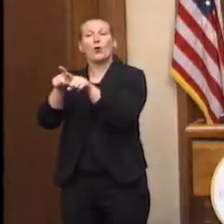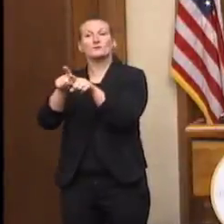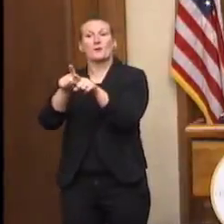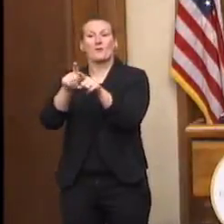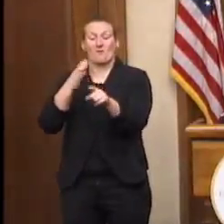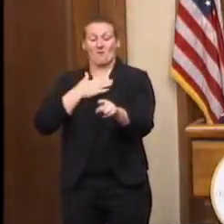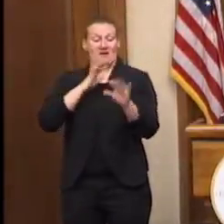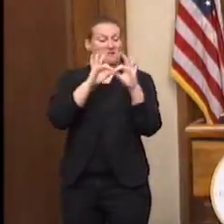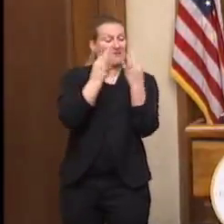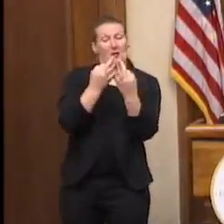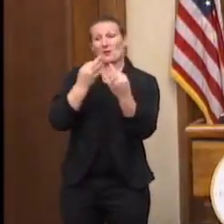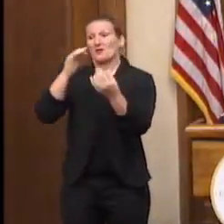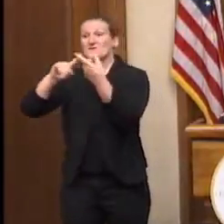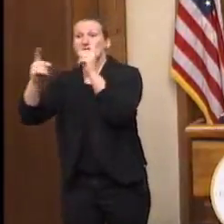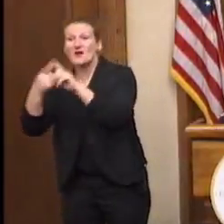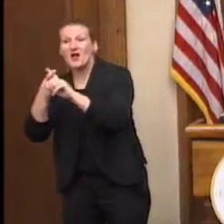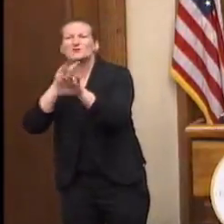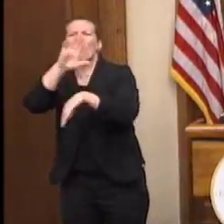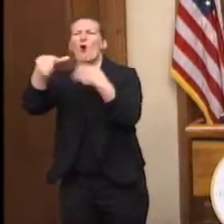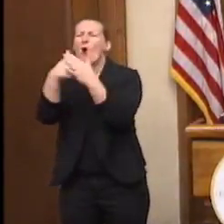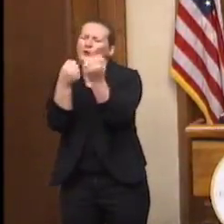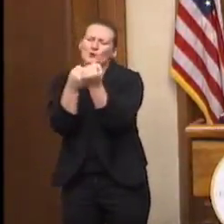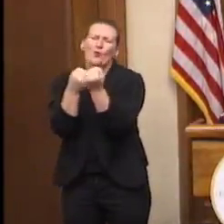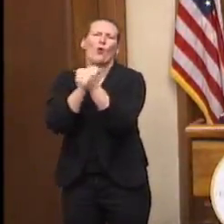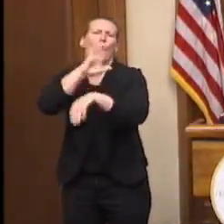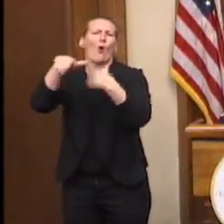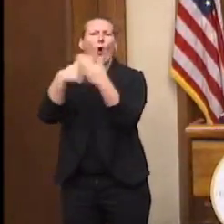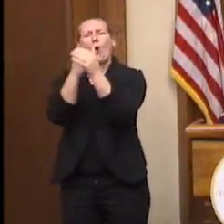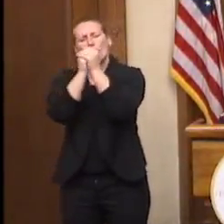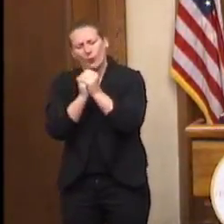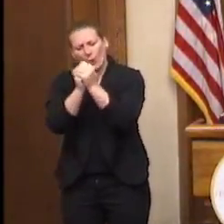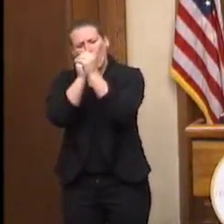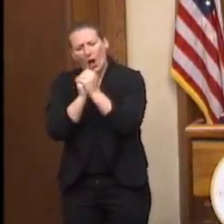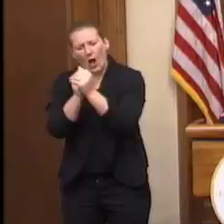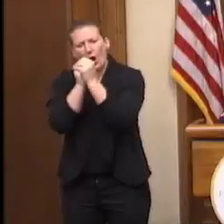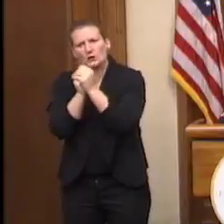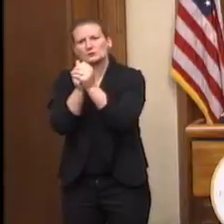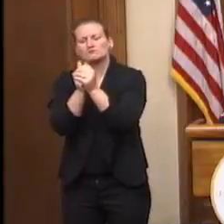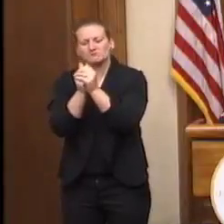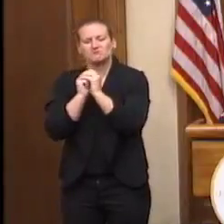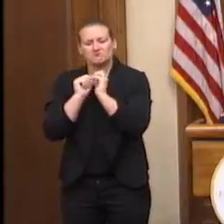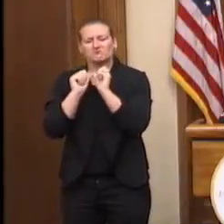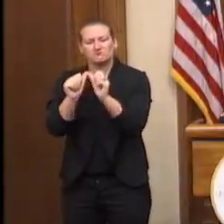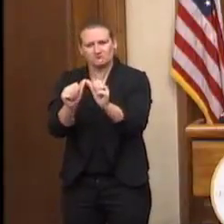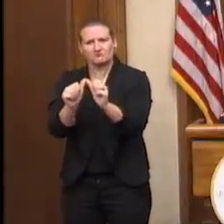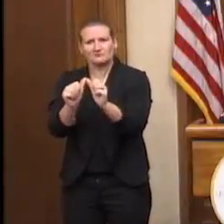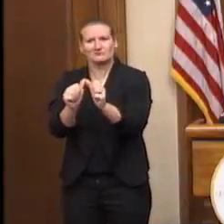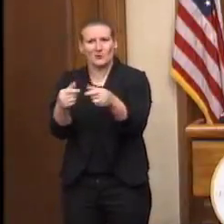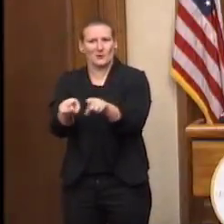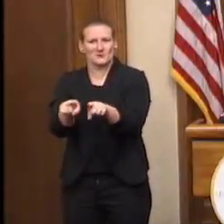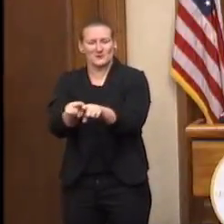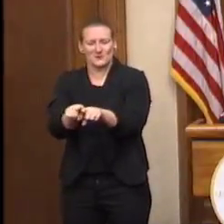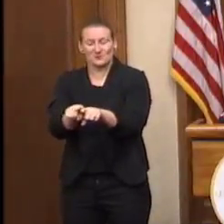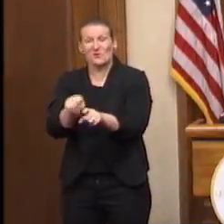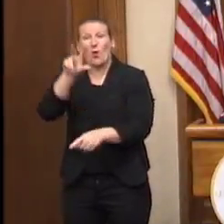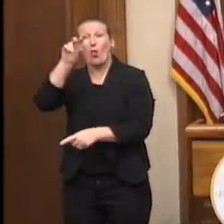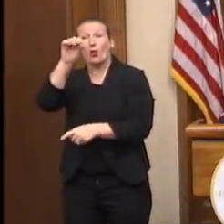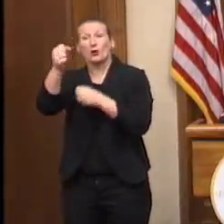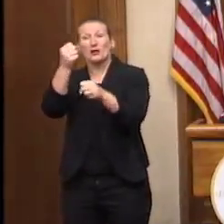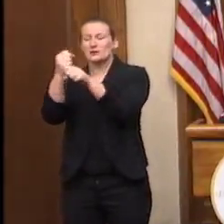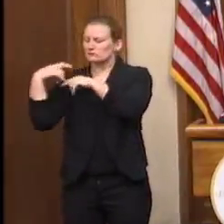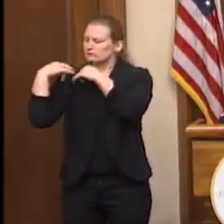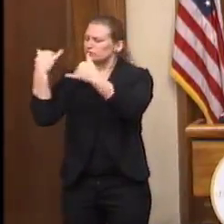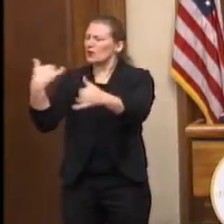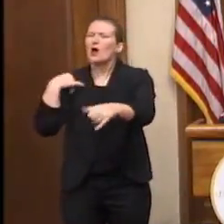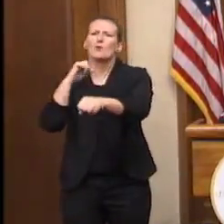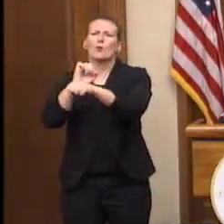and friends for all the support and prayers over the past several weeks as well. I spent the past 30 years of my life on